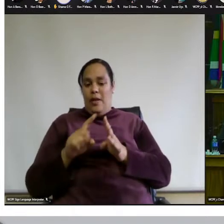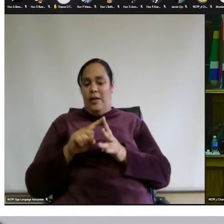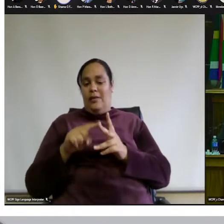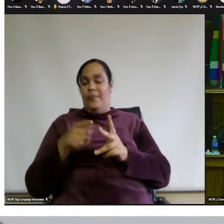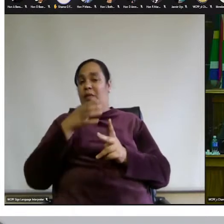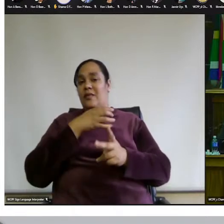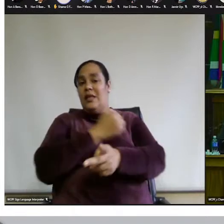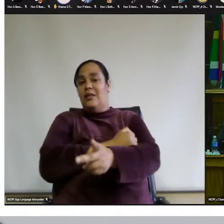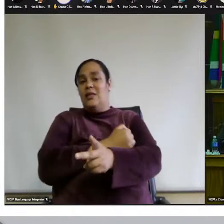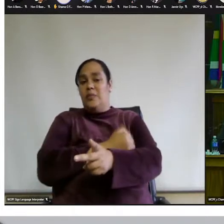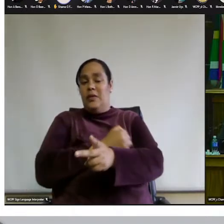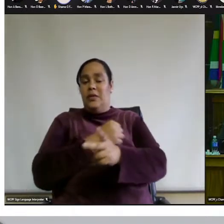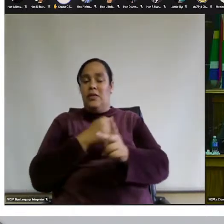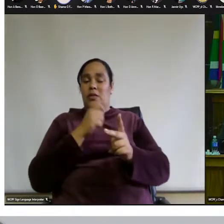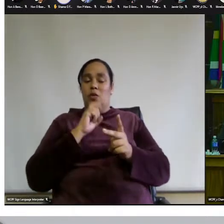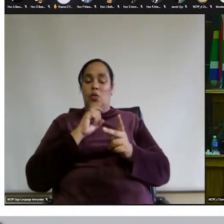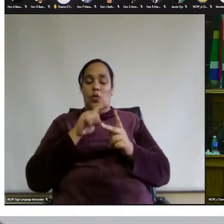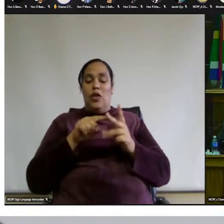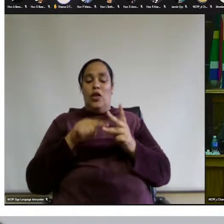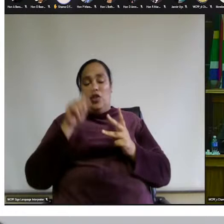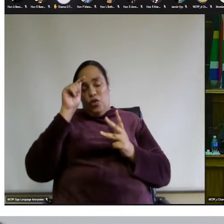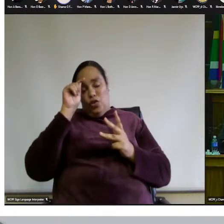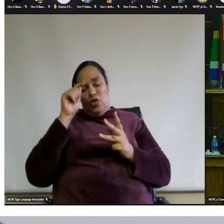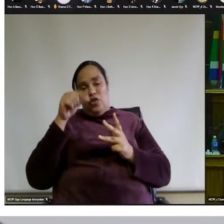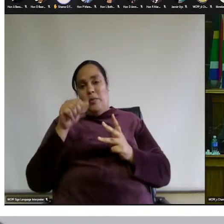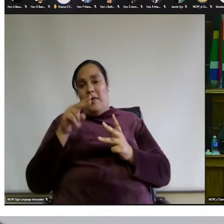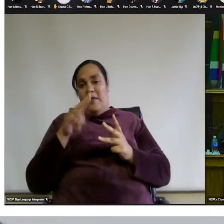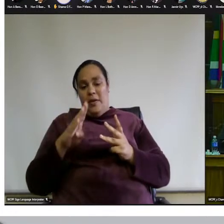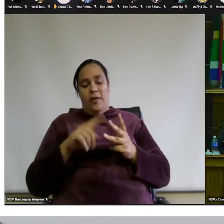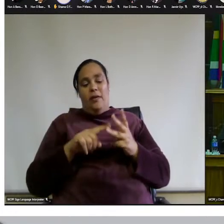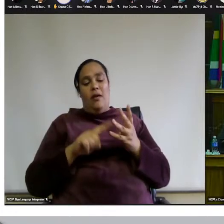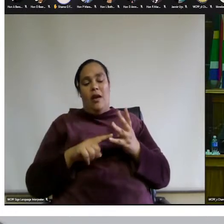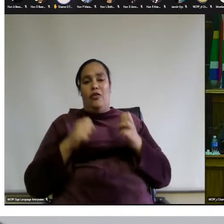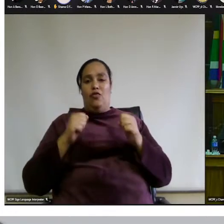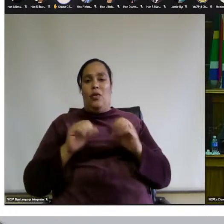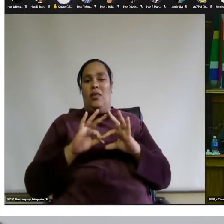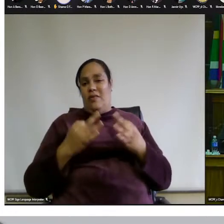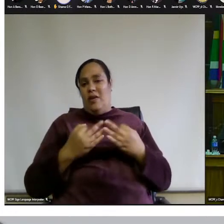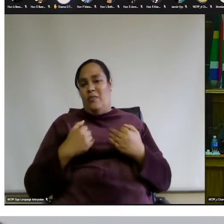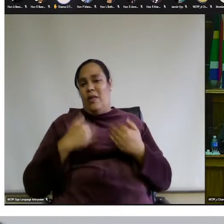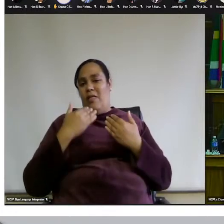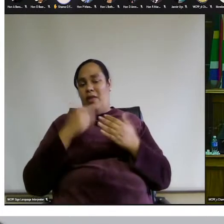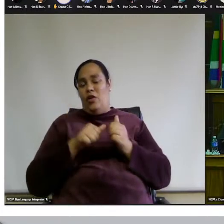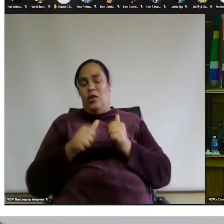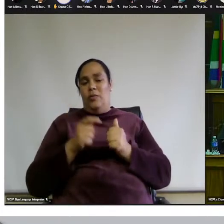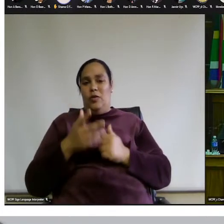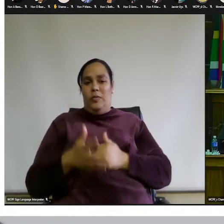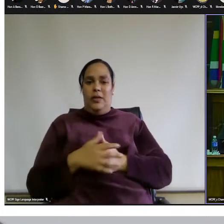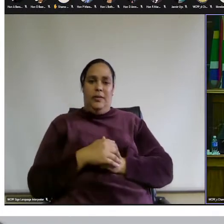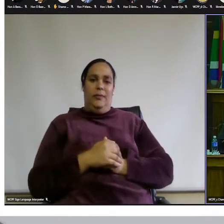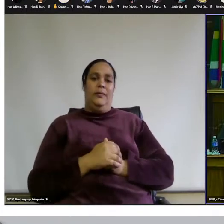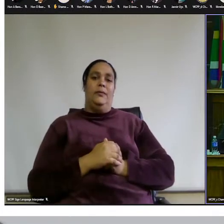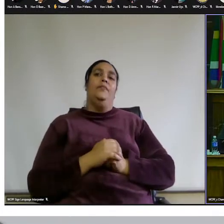use disorder, gender-based violence, and strengthening families. I thank you, Deputy Speaker. Thank you very